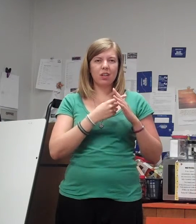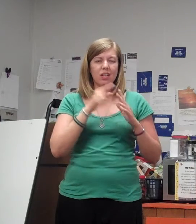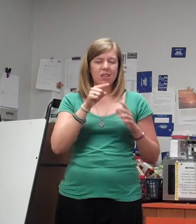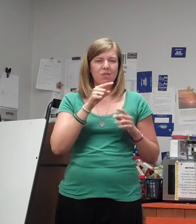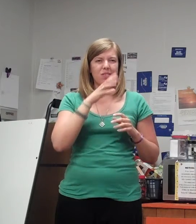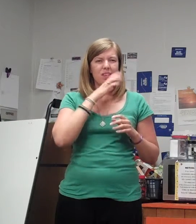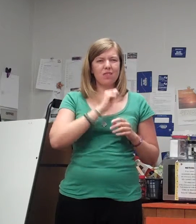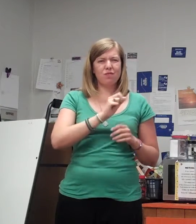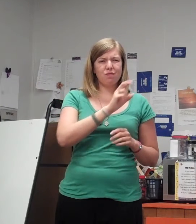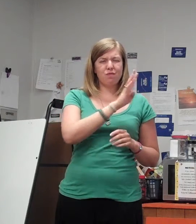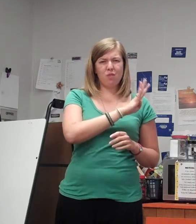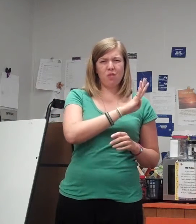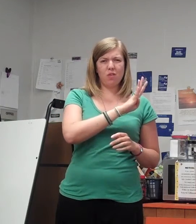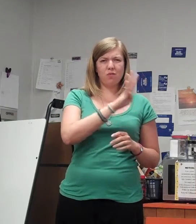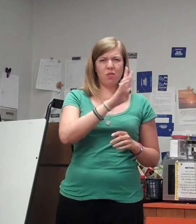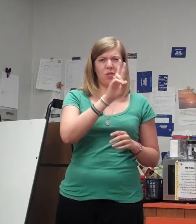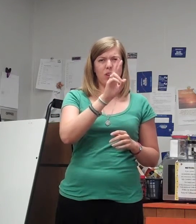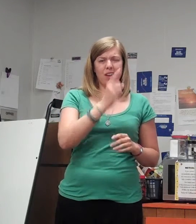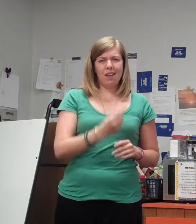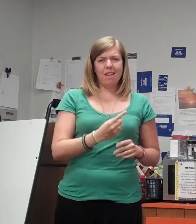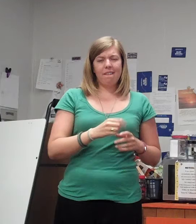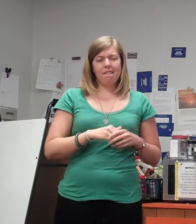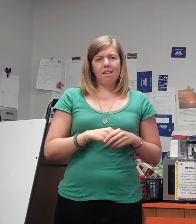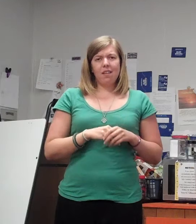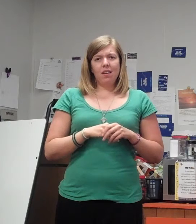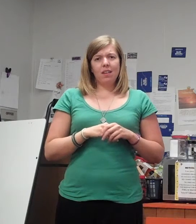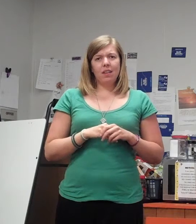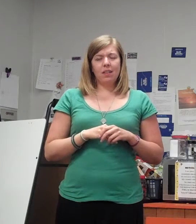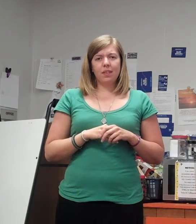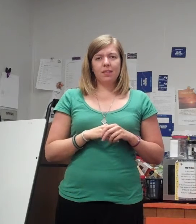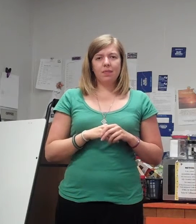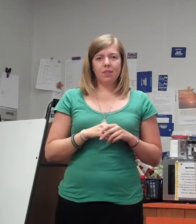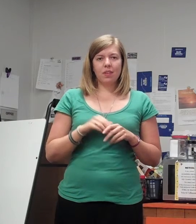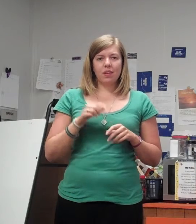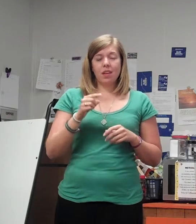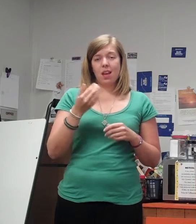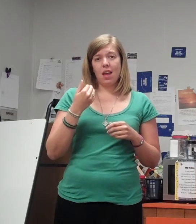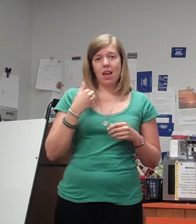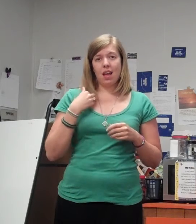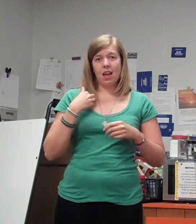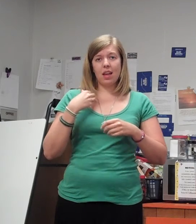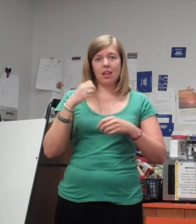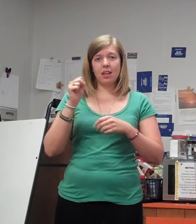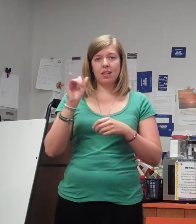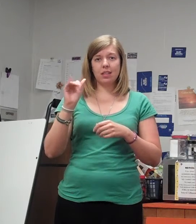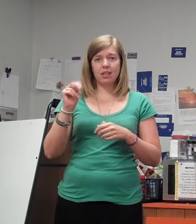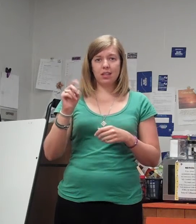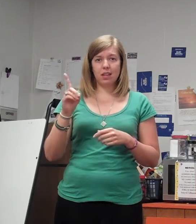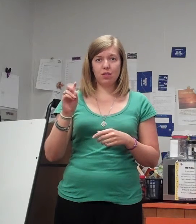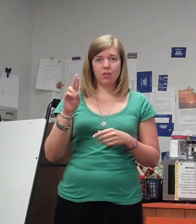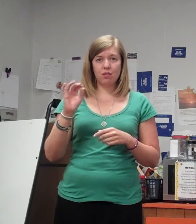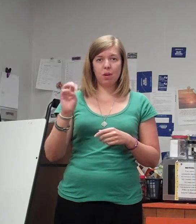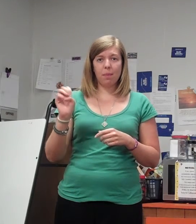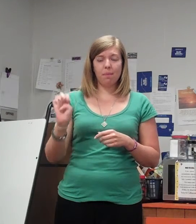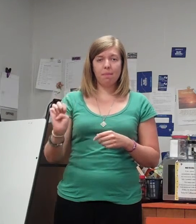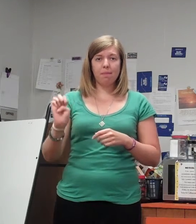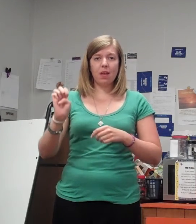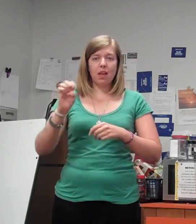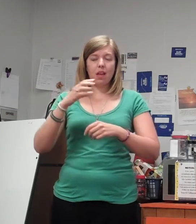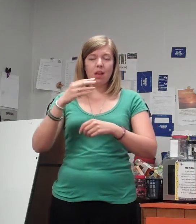years old. He had one of the syndromes, which you'll know about, and he had blue eyes. As an Asian child, he had